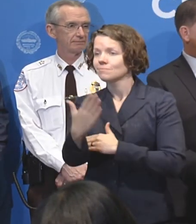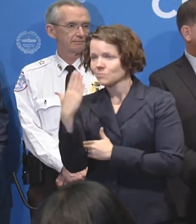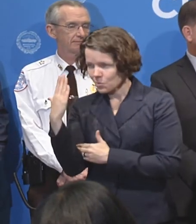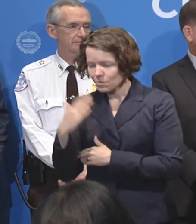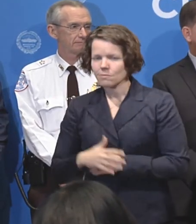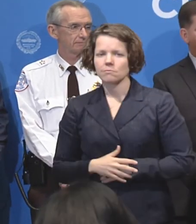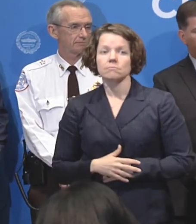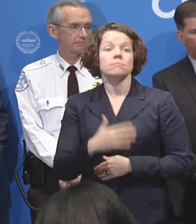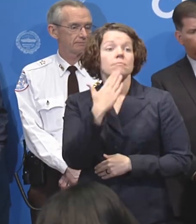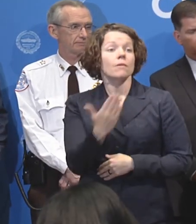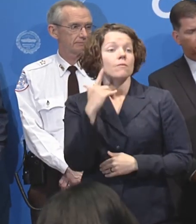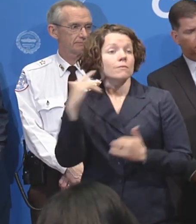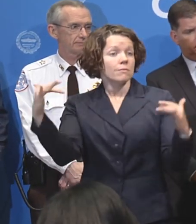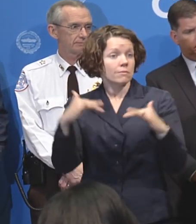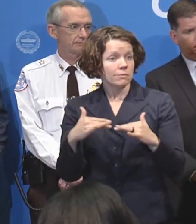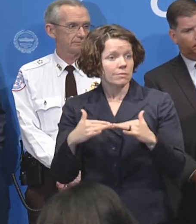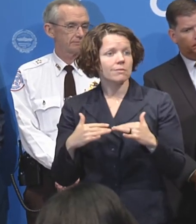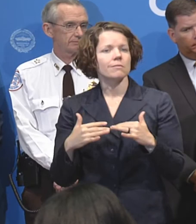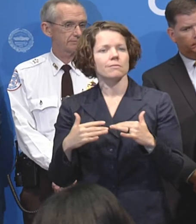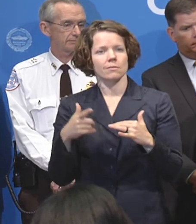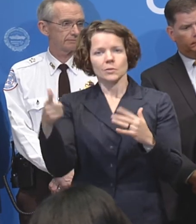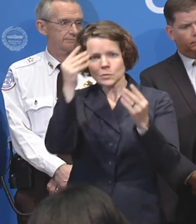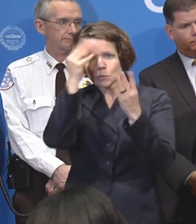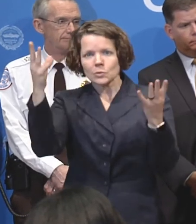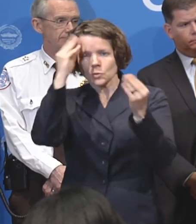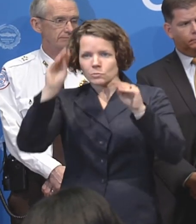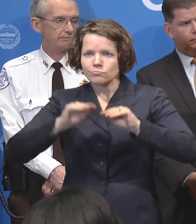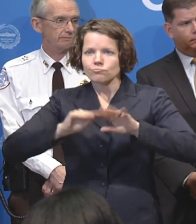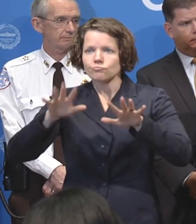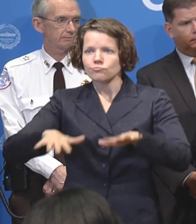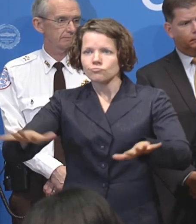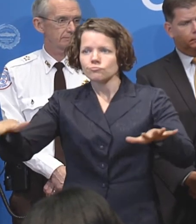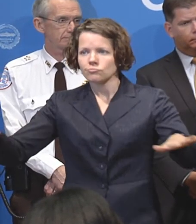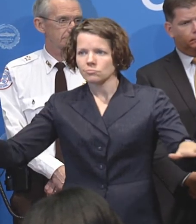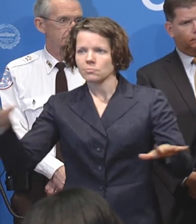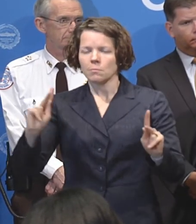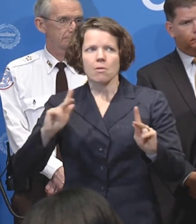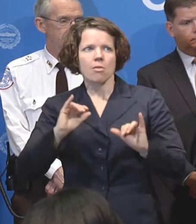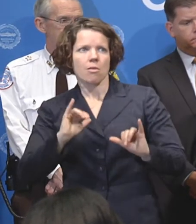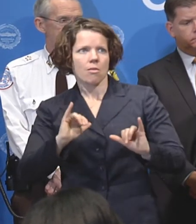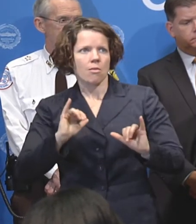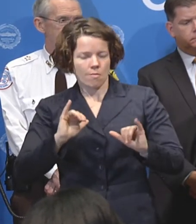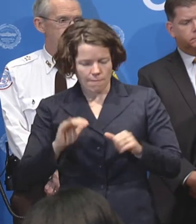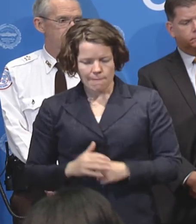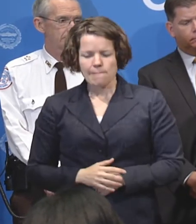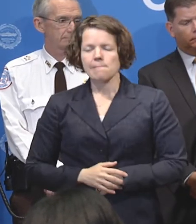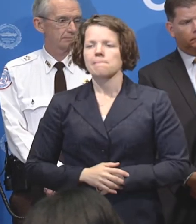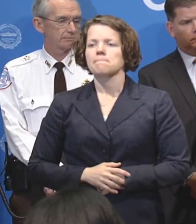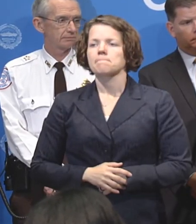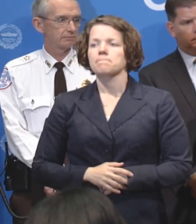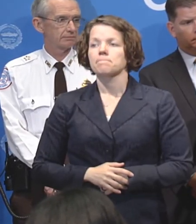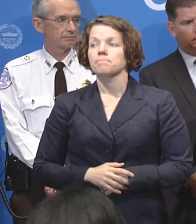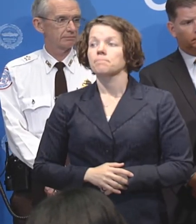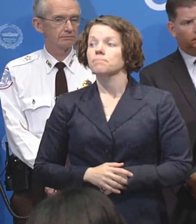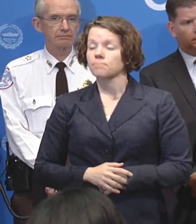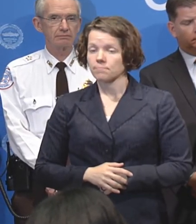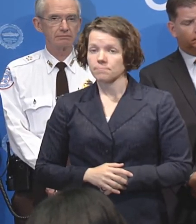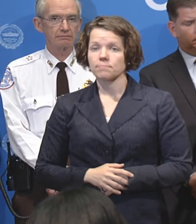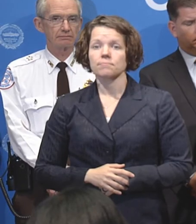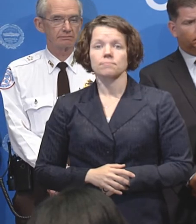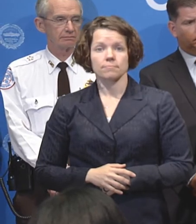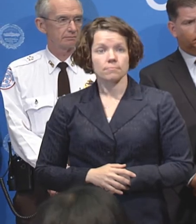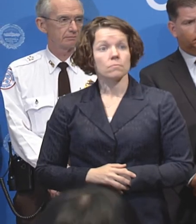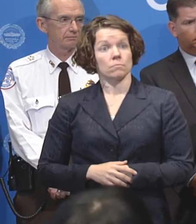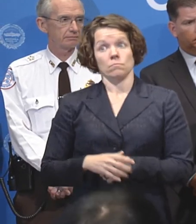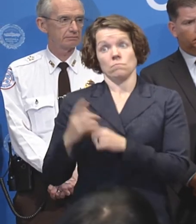for being here and helping us to get our message out to our public. There was no intelligence,